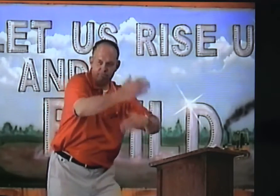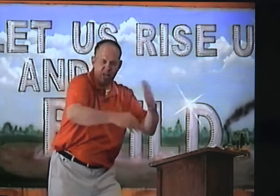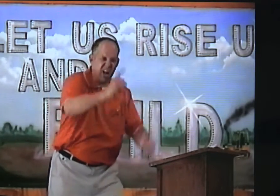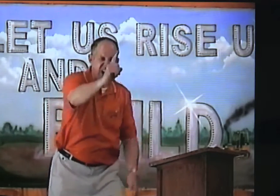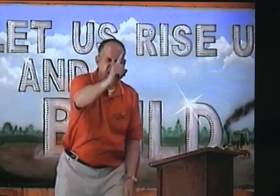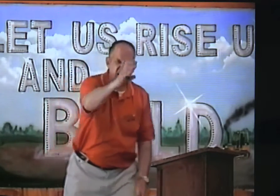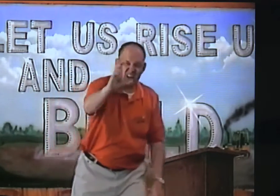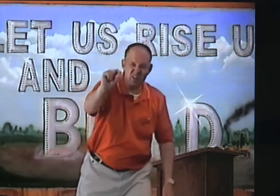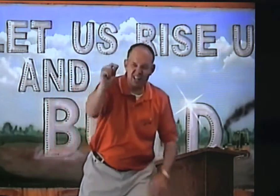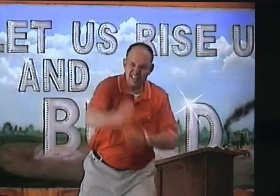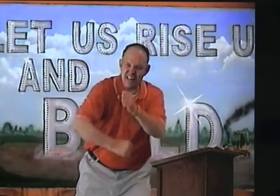rain.